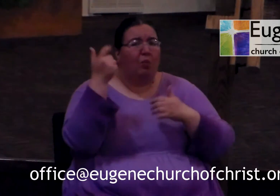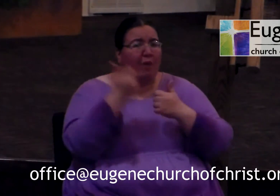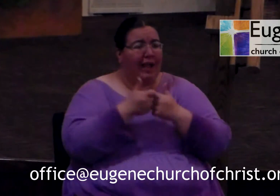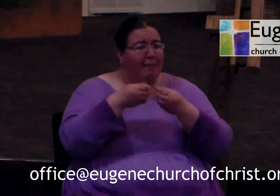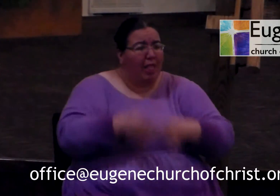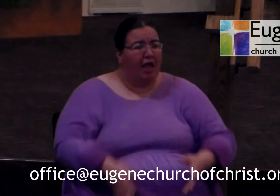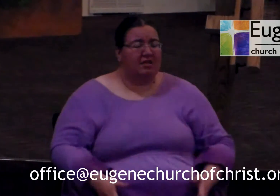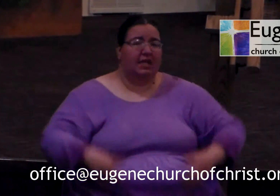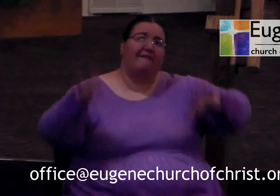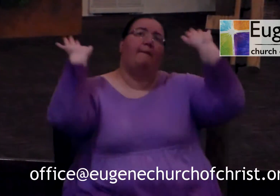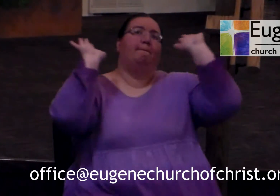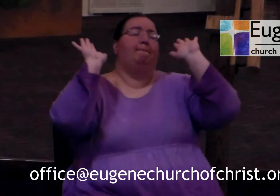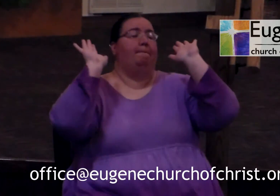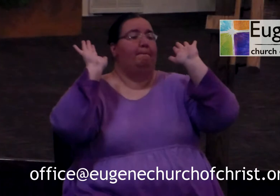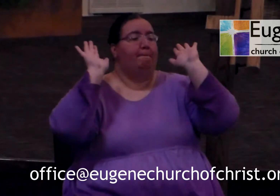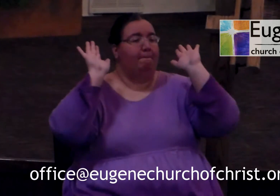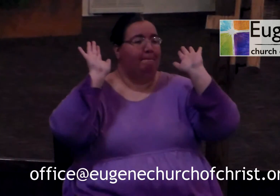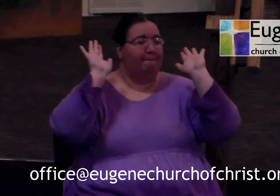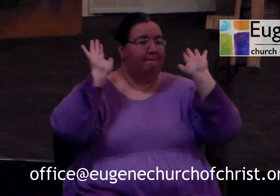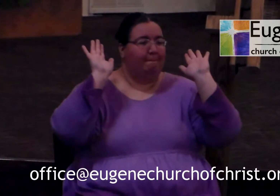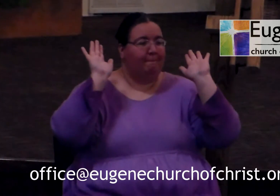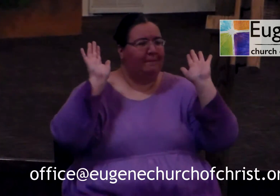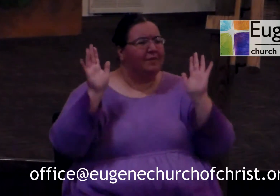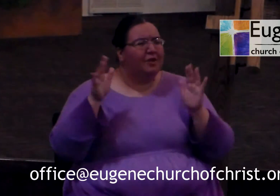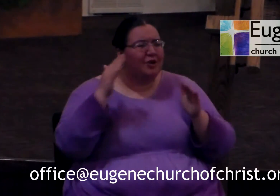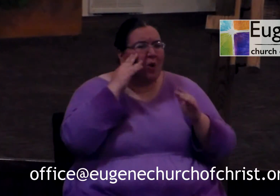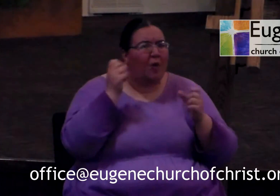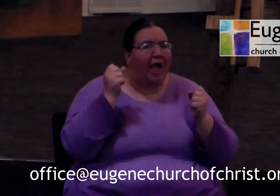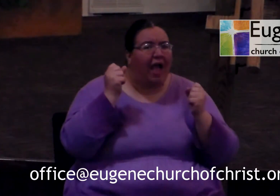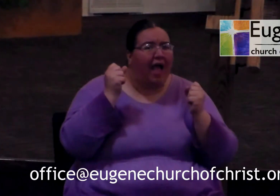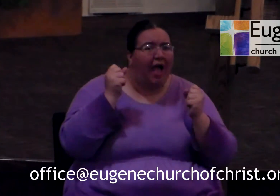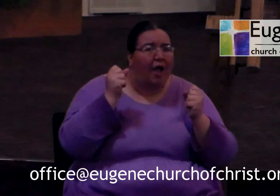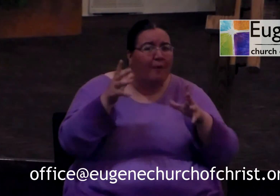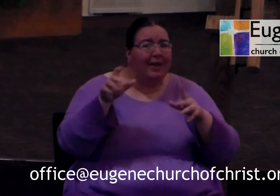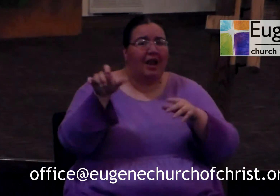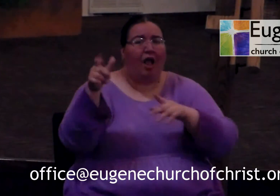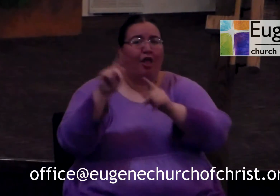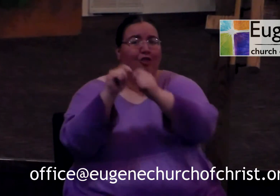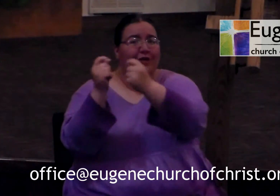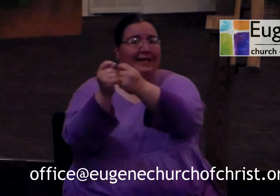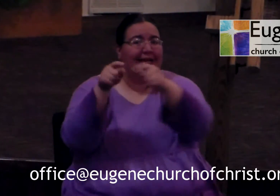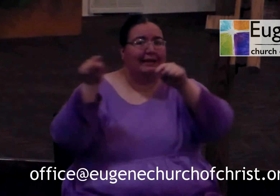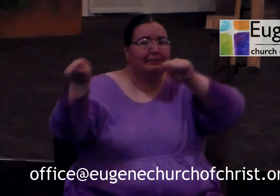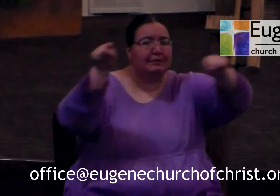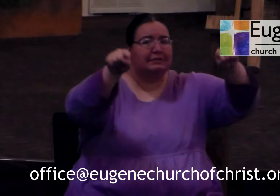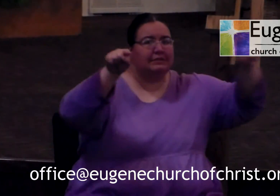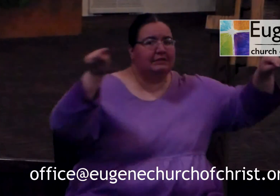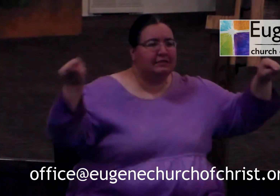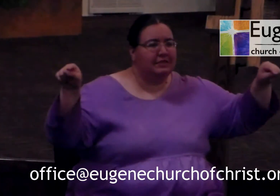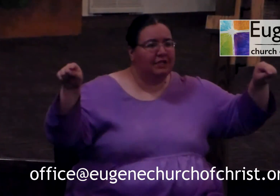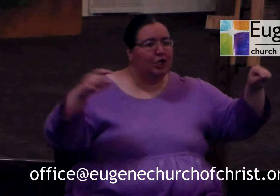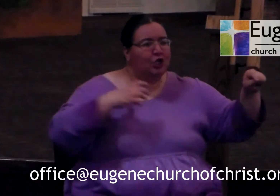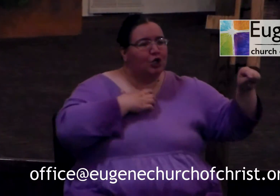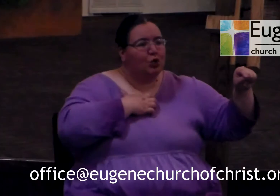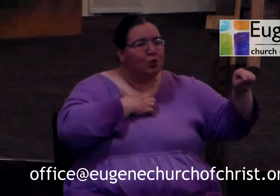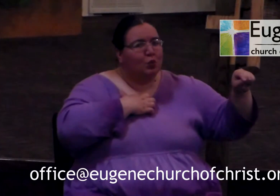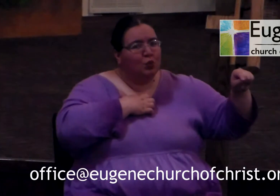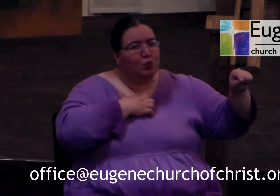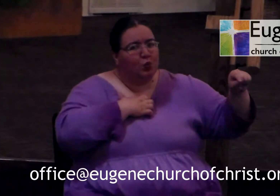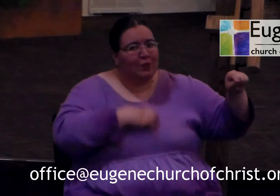You know how many other teams are out there that wish that losing one game was relevant? Because they know they're going to lose the next one, and the one after that, the one after that, the one after